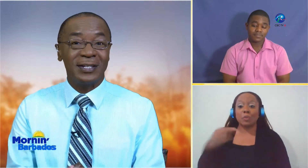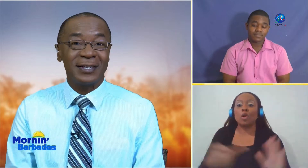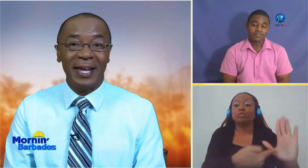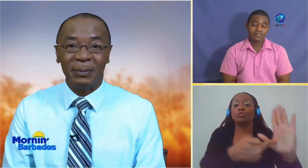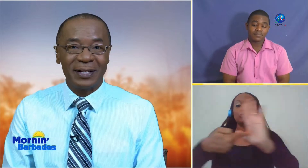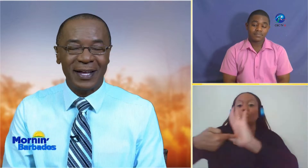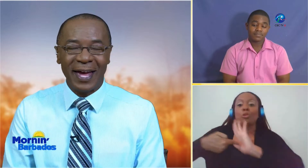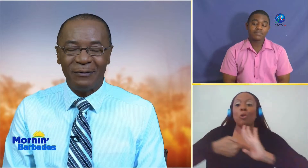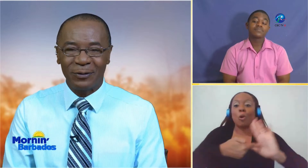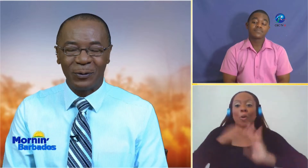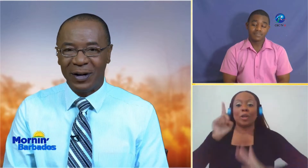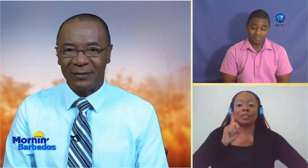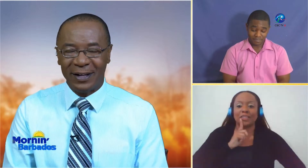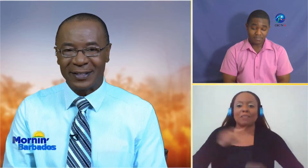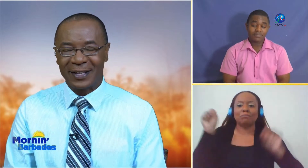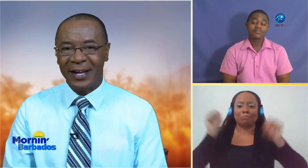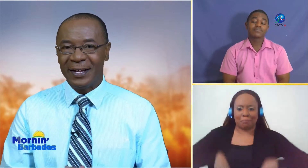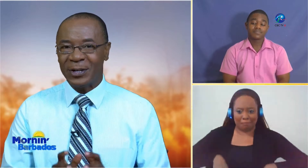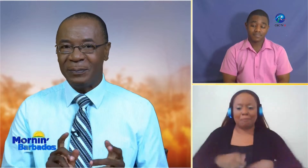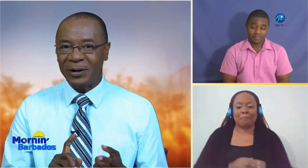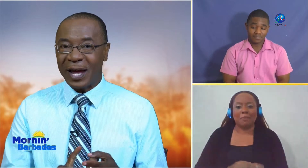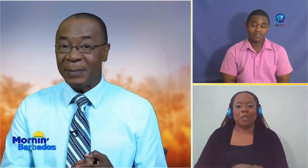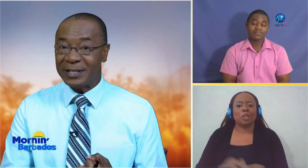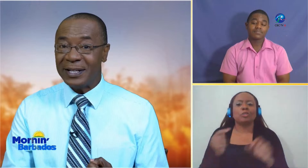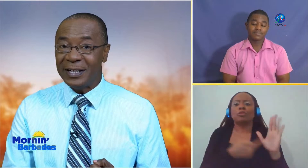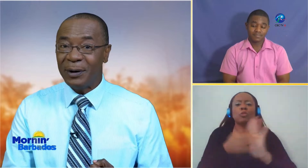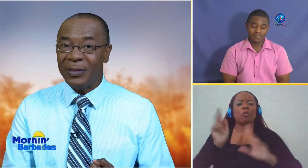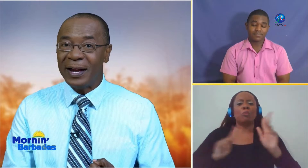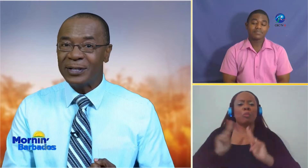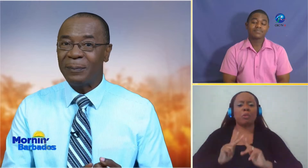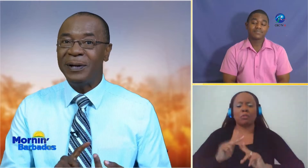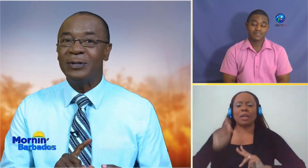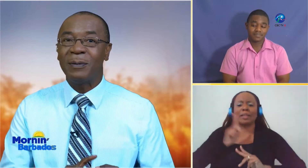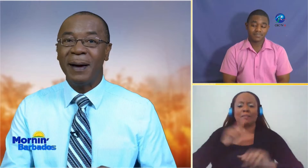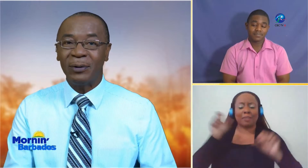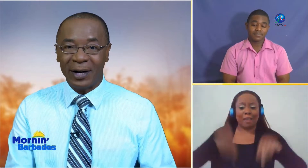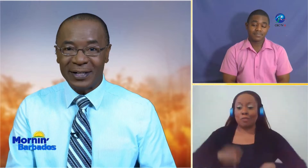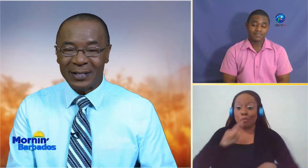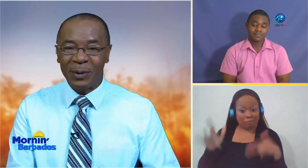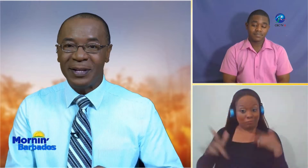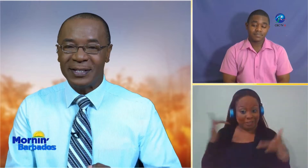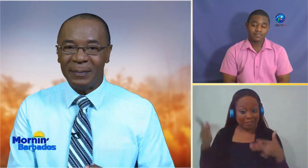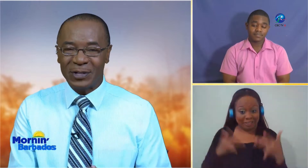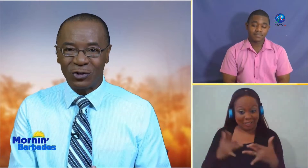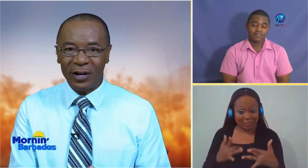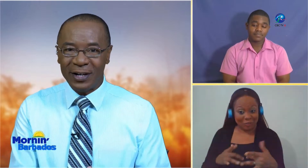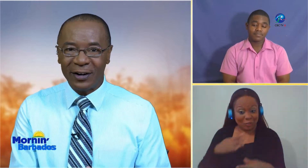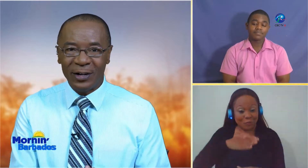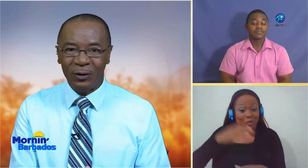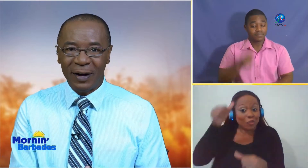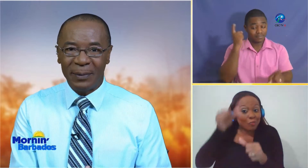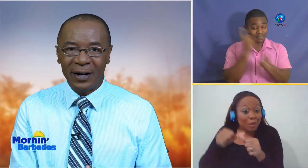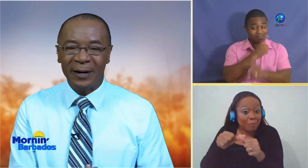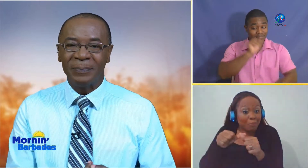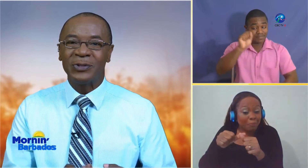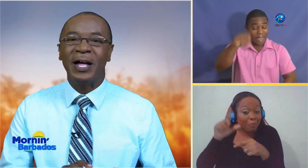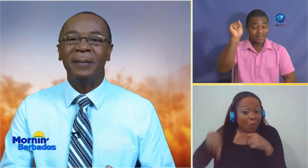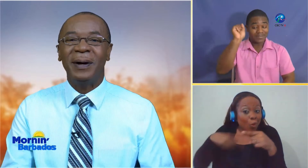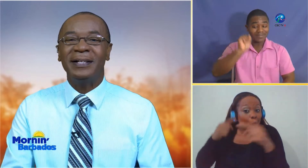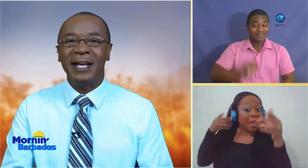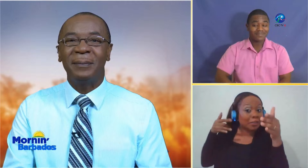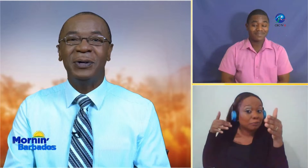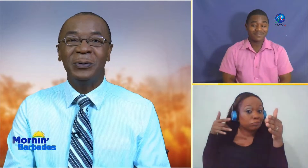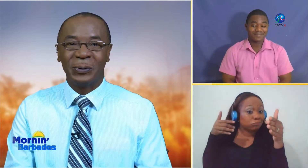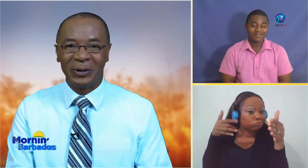you are just as able as every one of us. So I'm excited about that. So please remember us when that time is drawing near in November